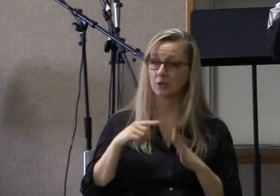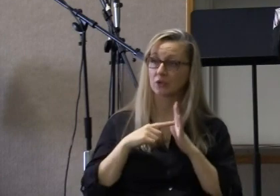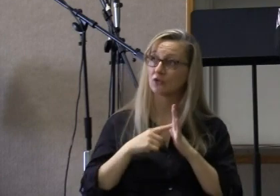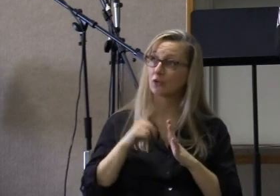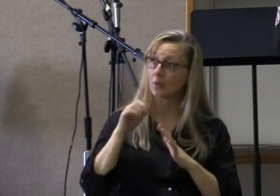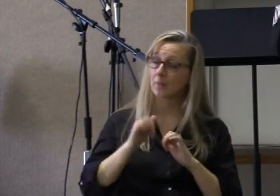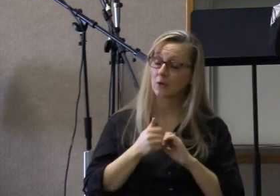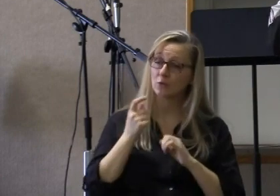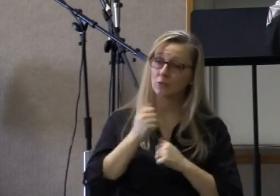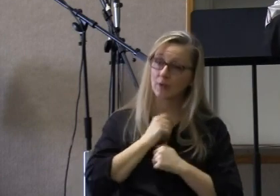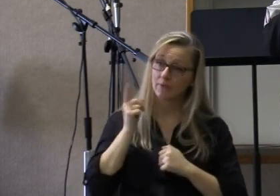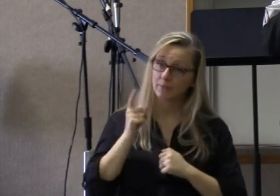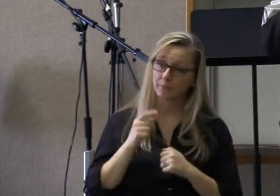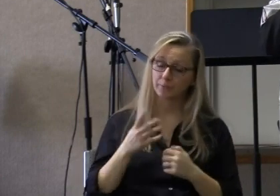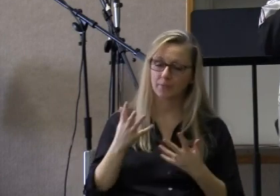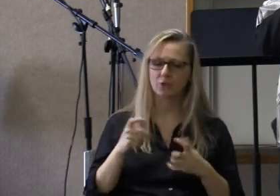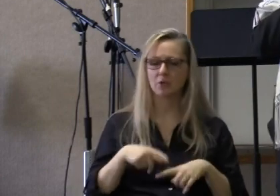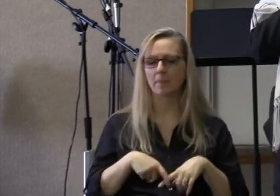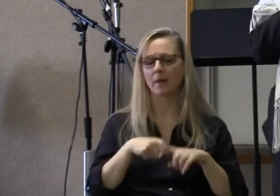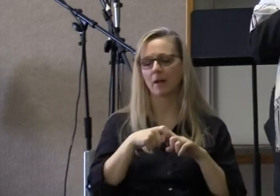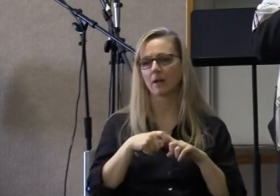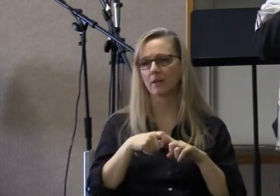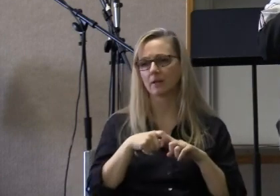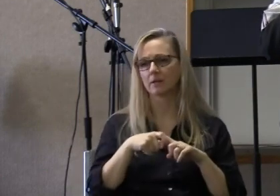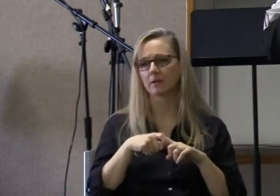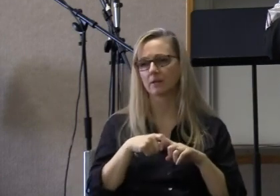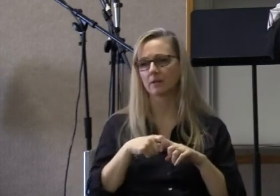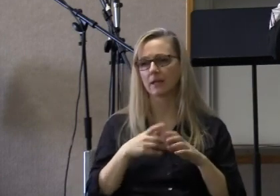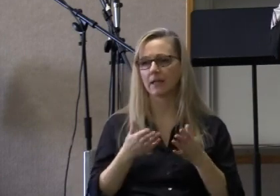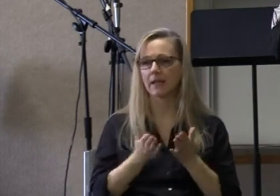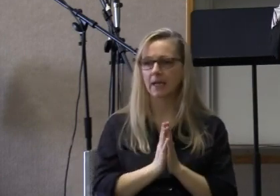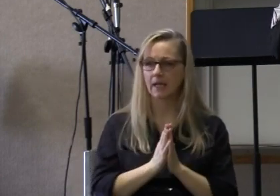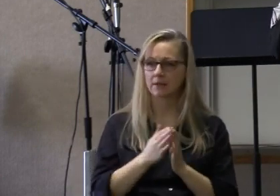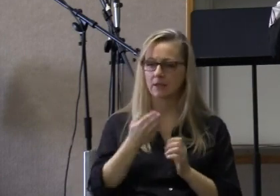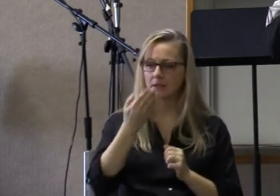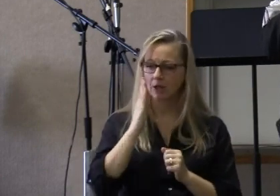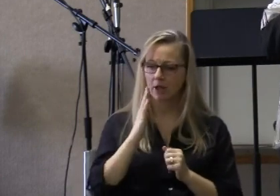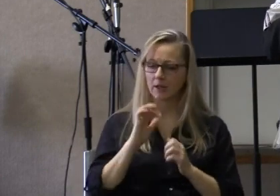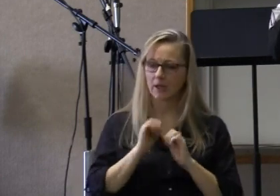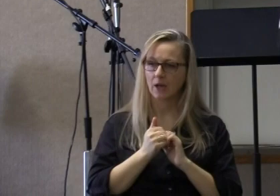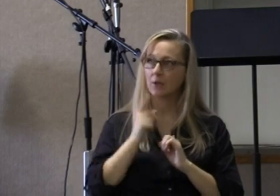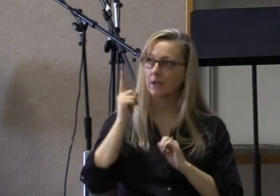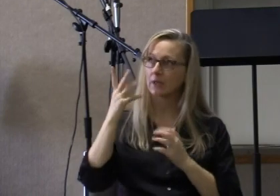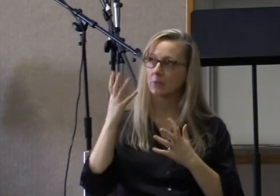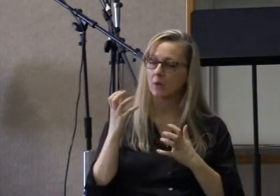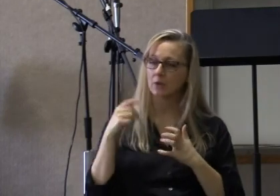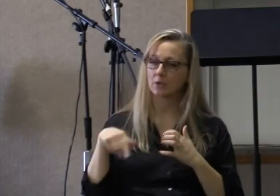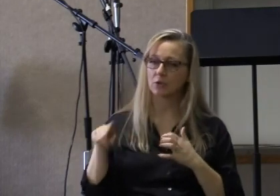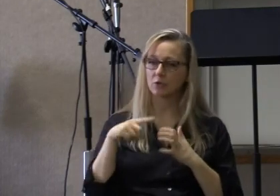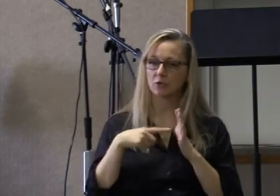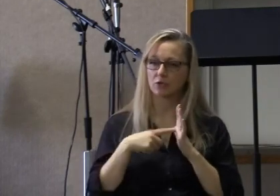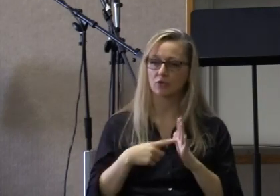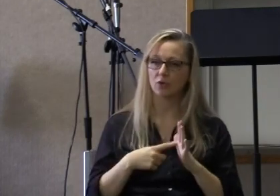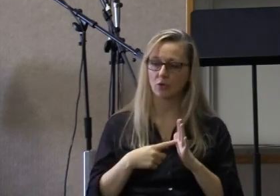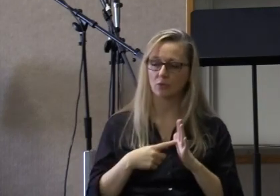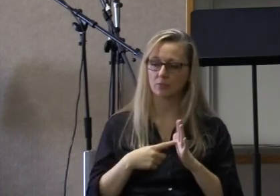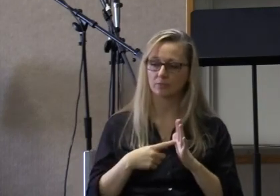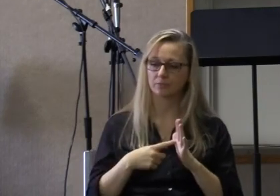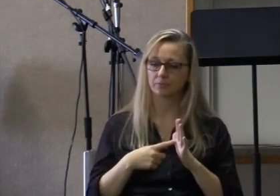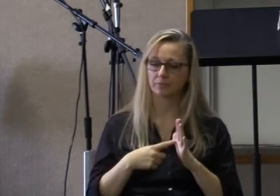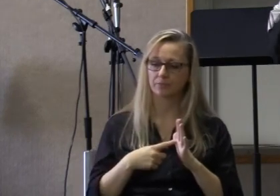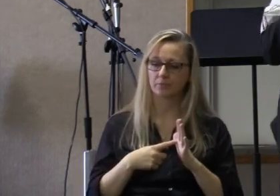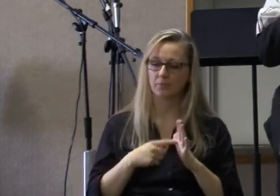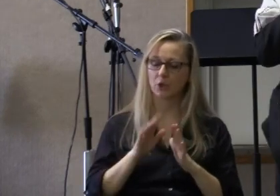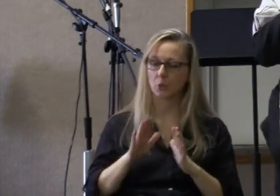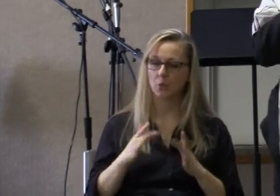you to pause for a moment and ask God how he wants to show your delight in him. I have a prayer here. We can say it out loud